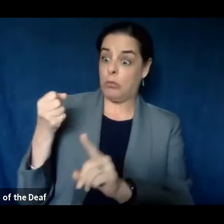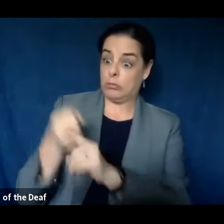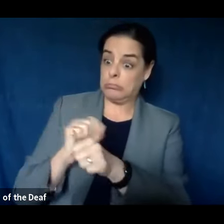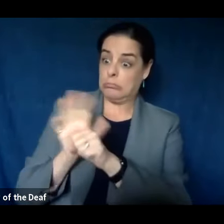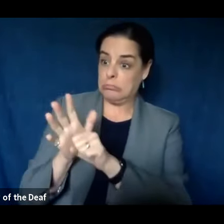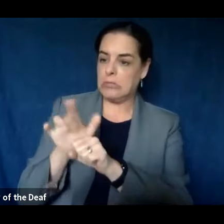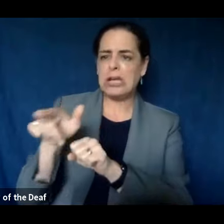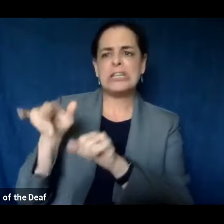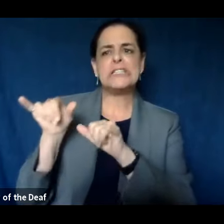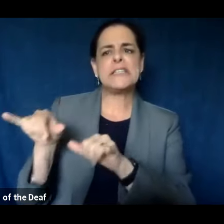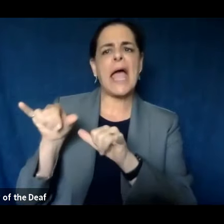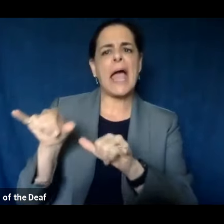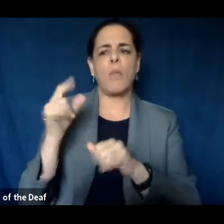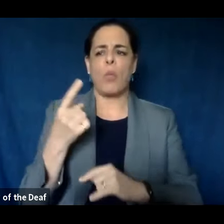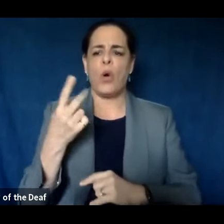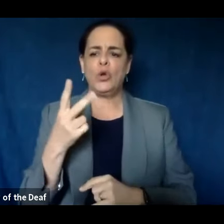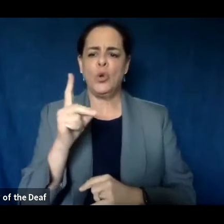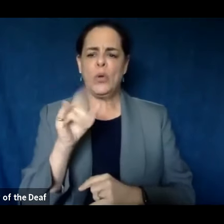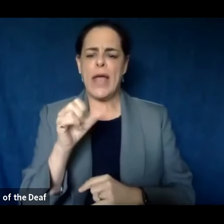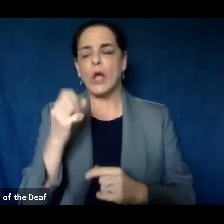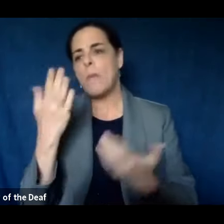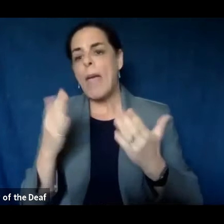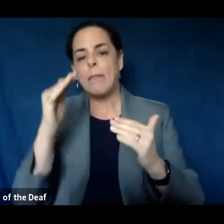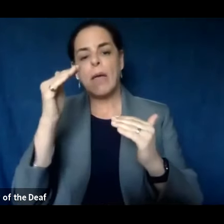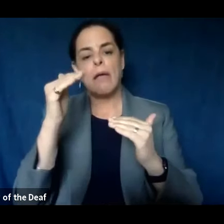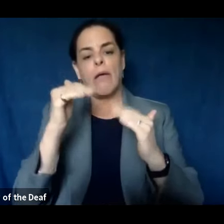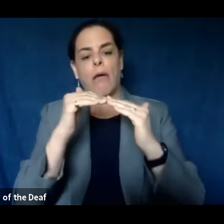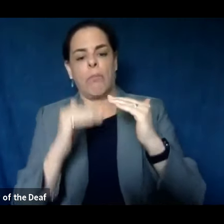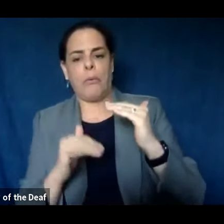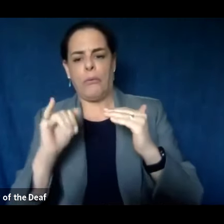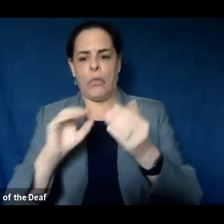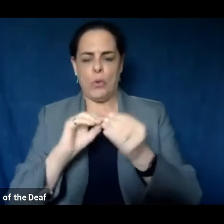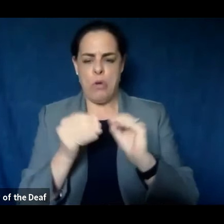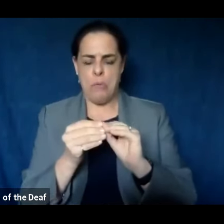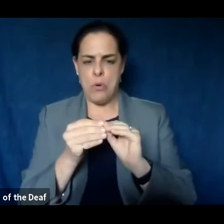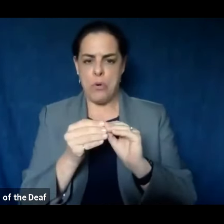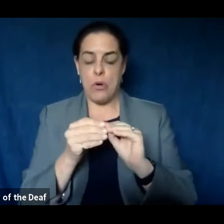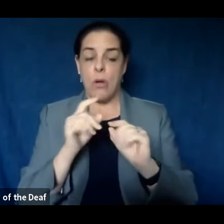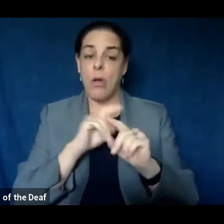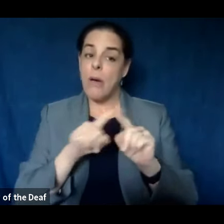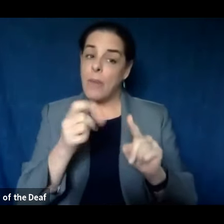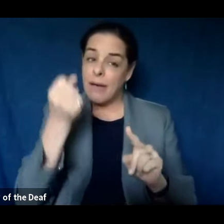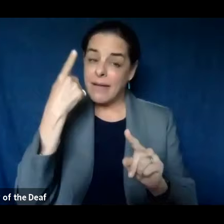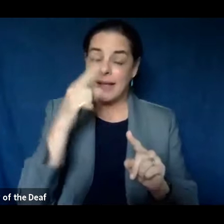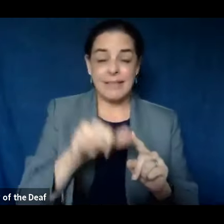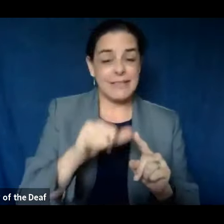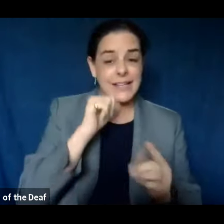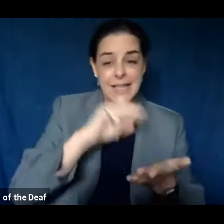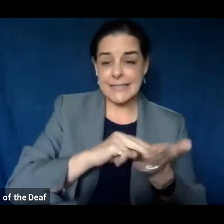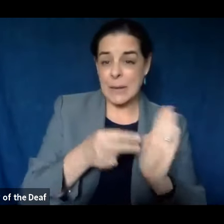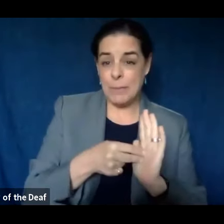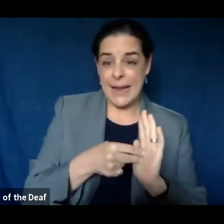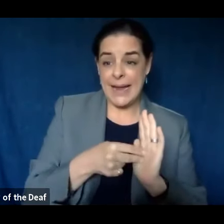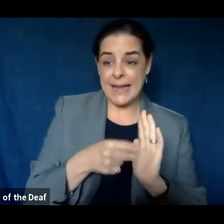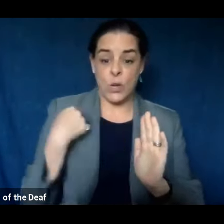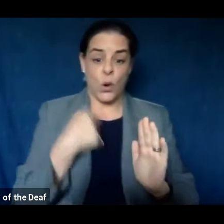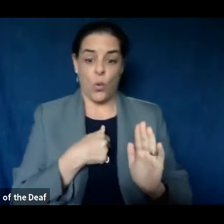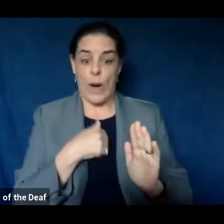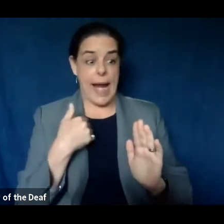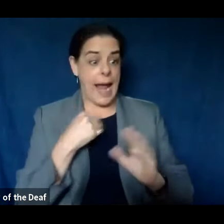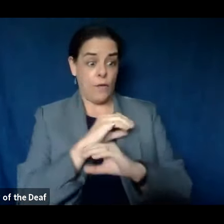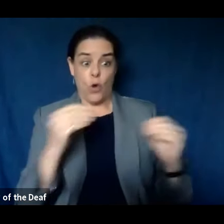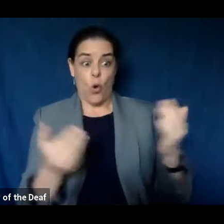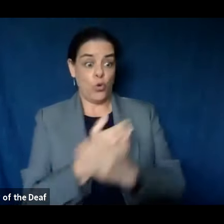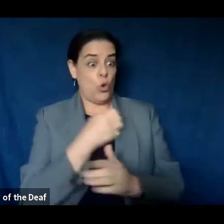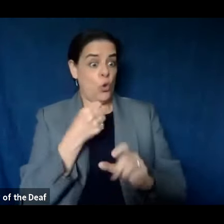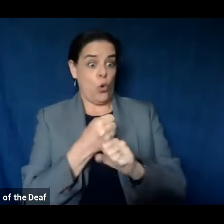days, or even go down. However, this does not necessarily mean that we aren't receiving new cases.